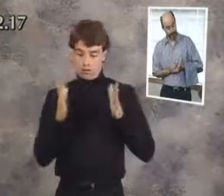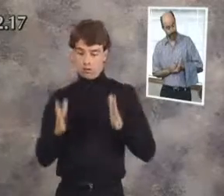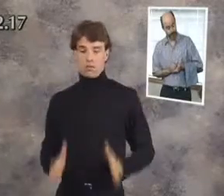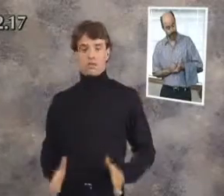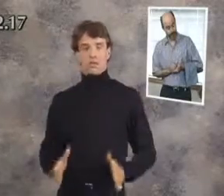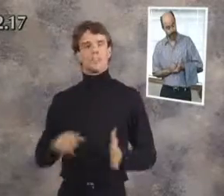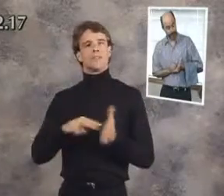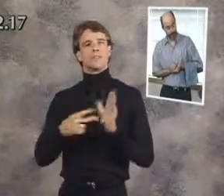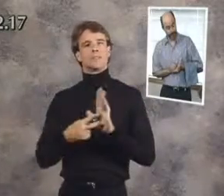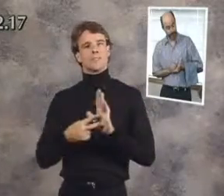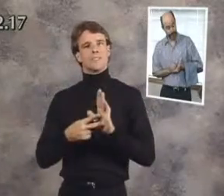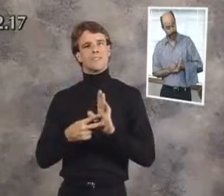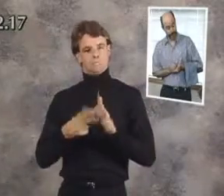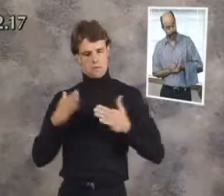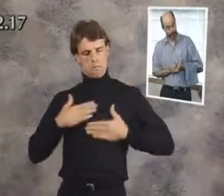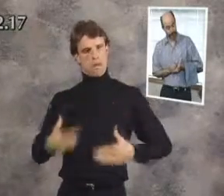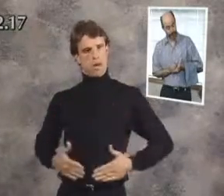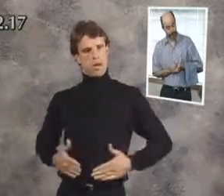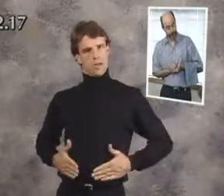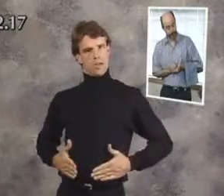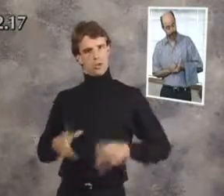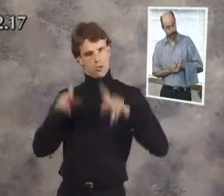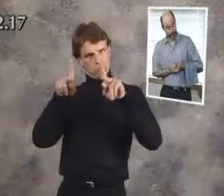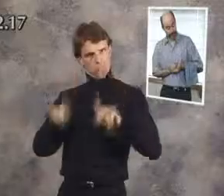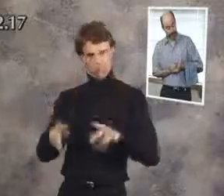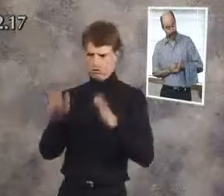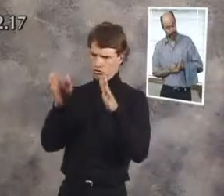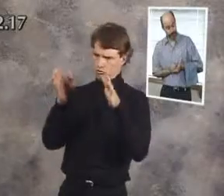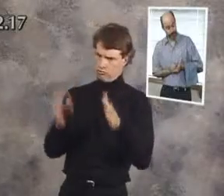The next part represents the body, the person who serves.